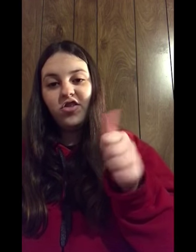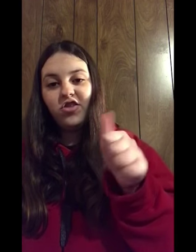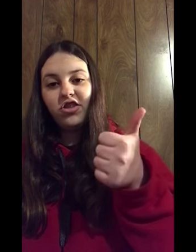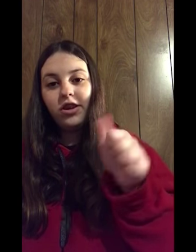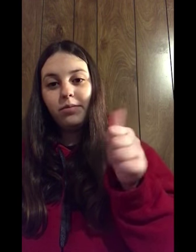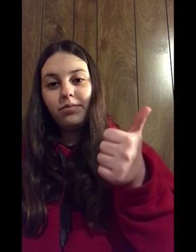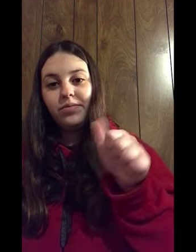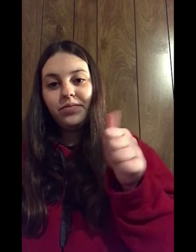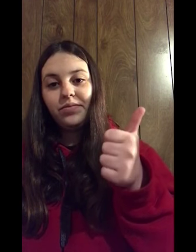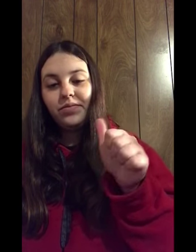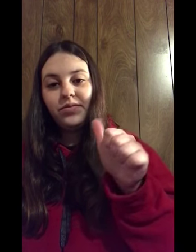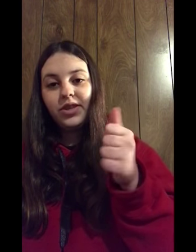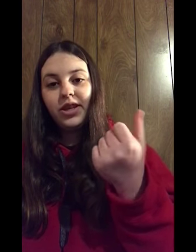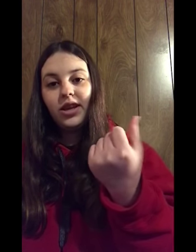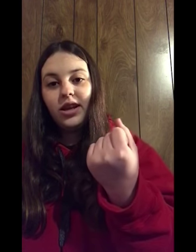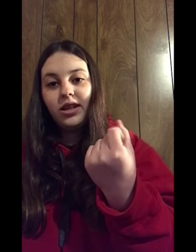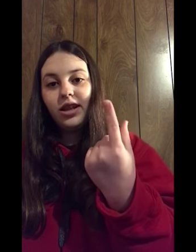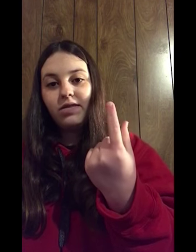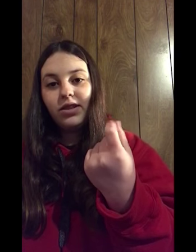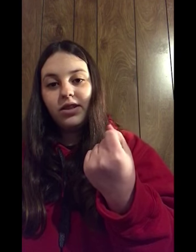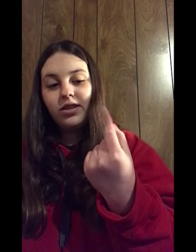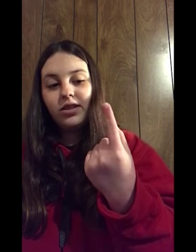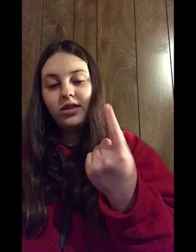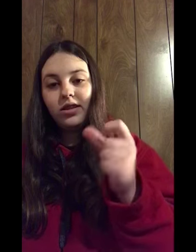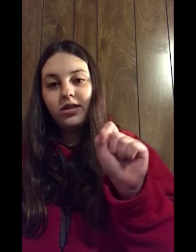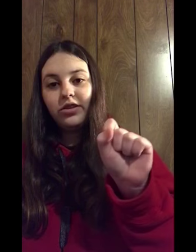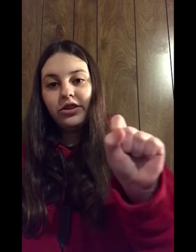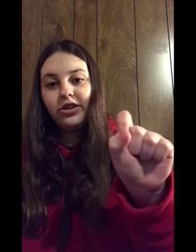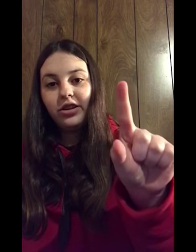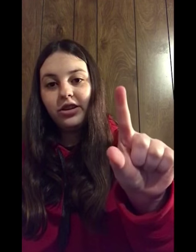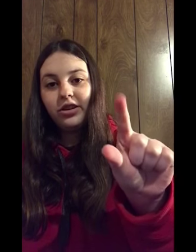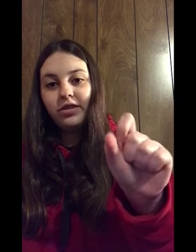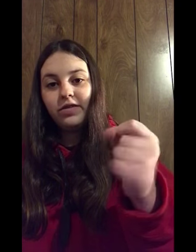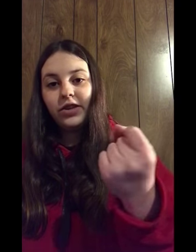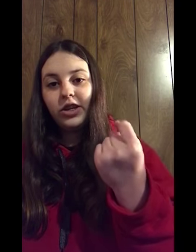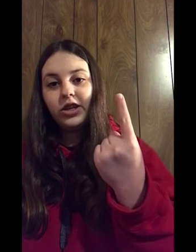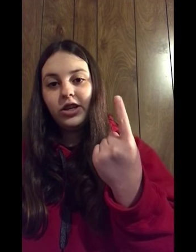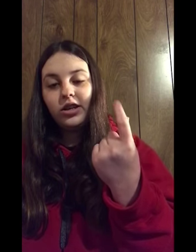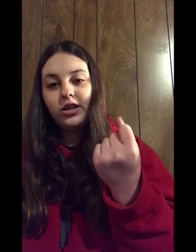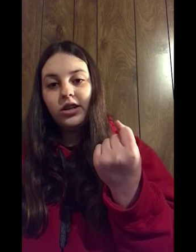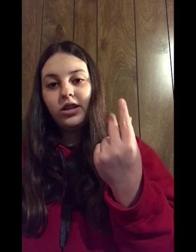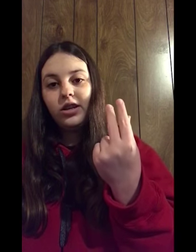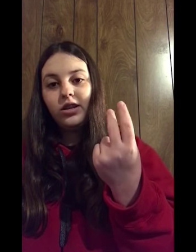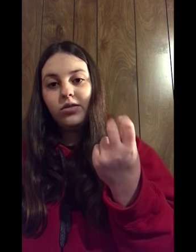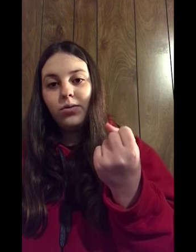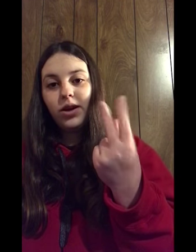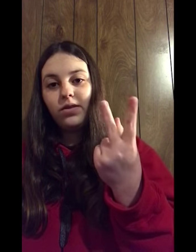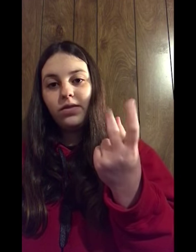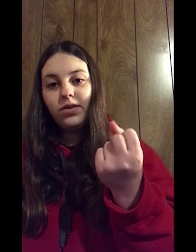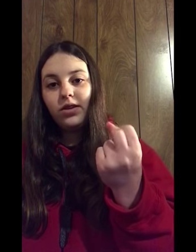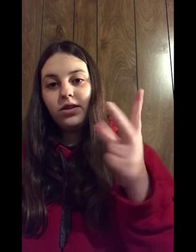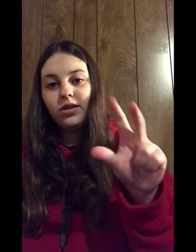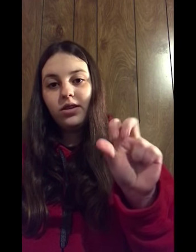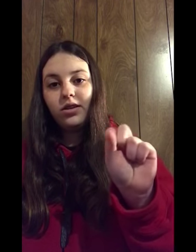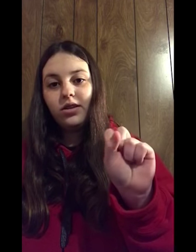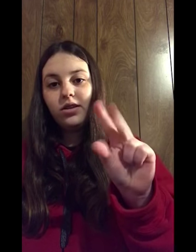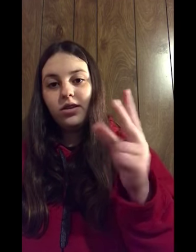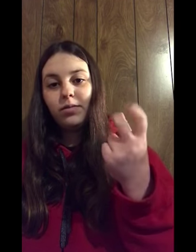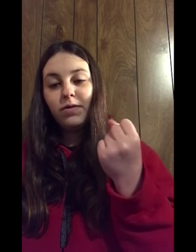just your thumb, 11, that's right here, 4, 12, but